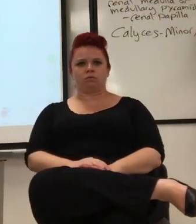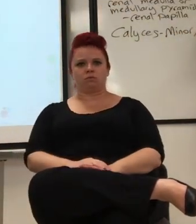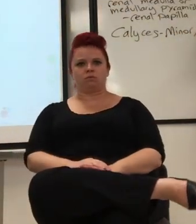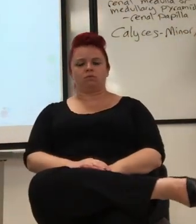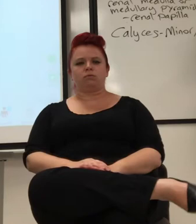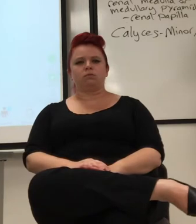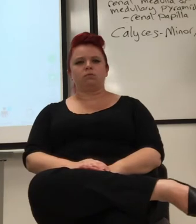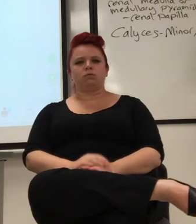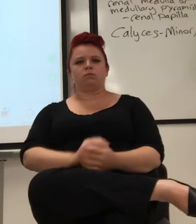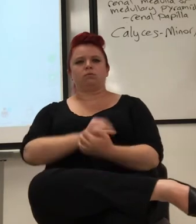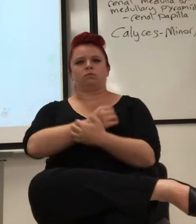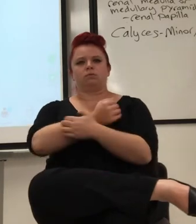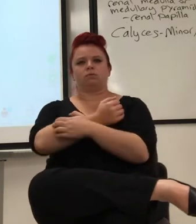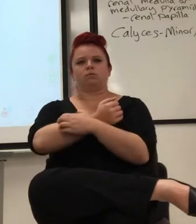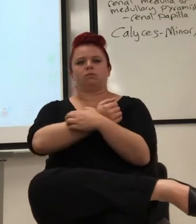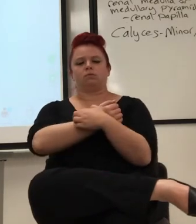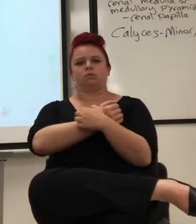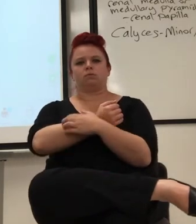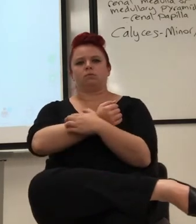Minor/major.